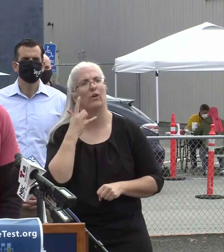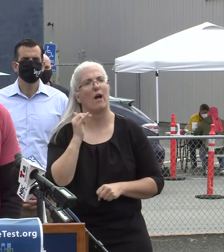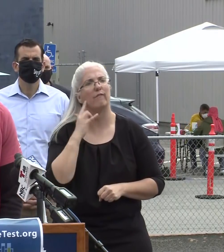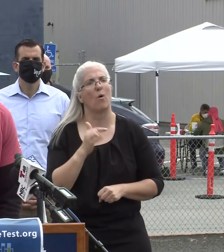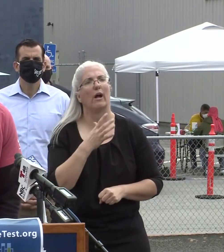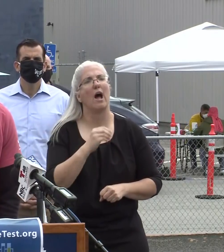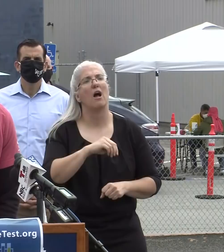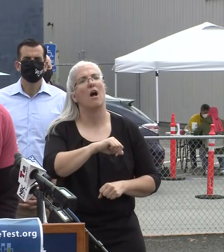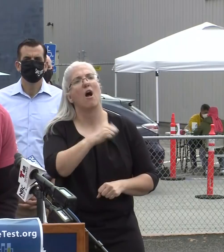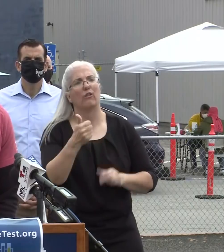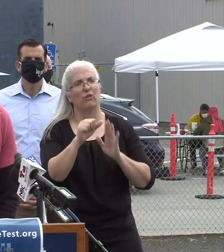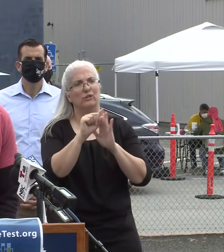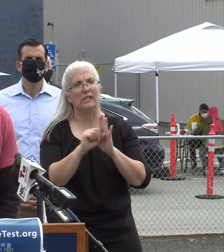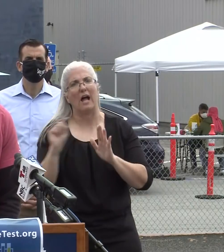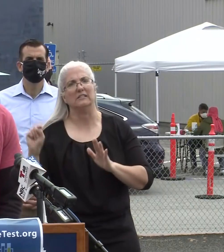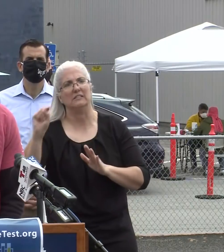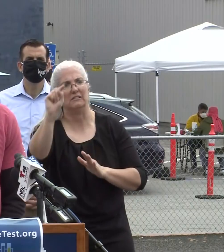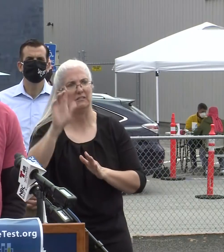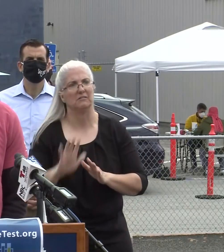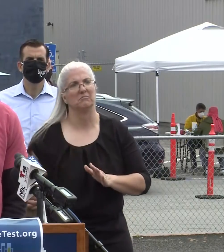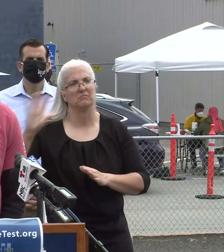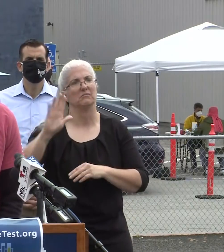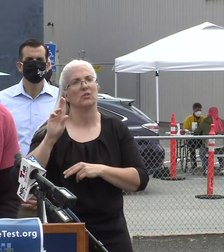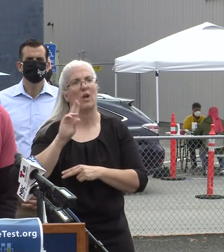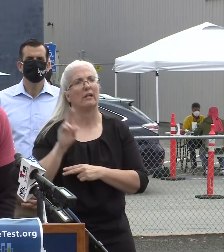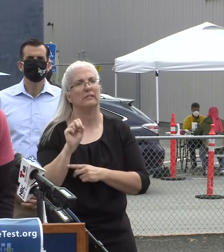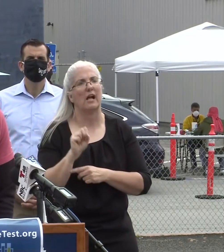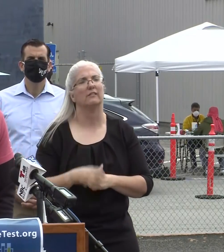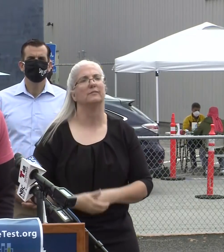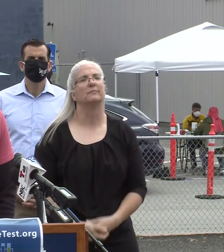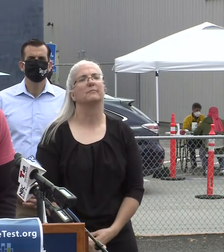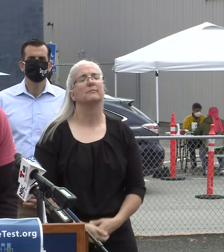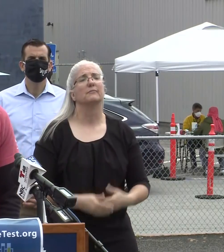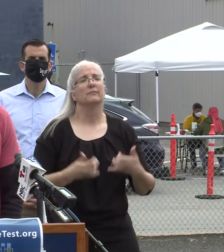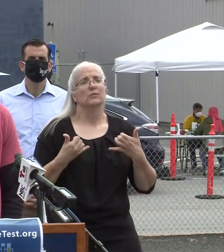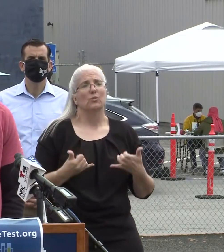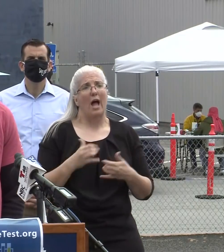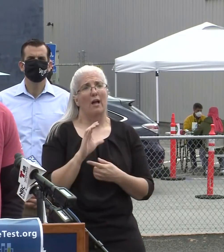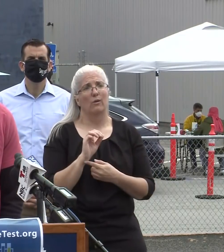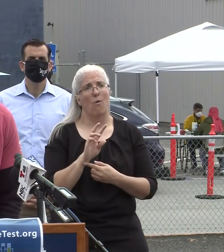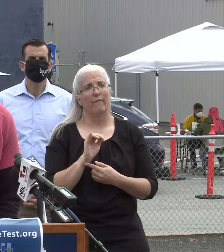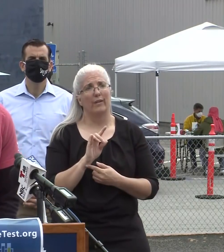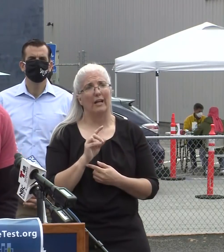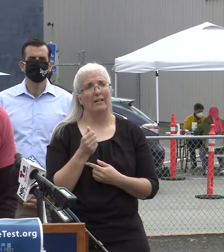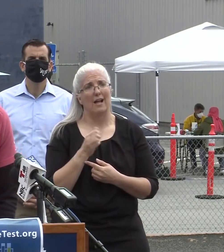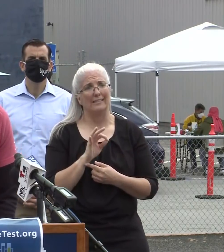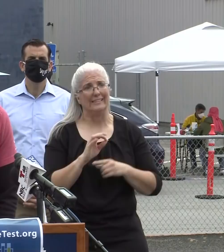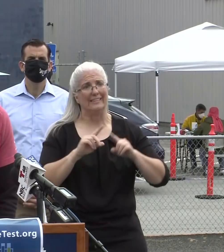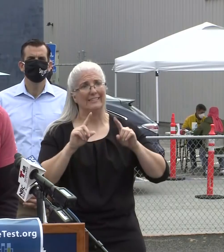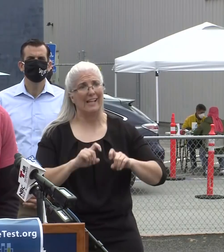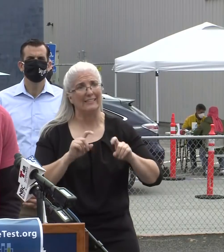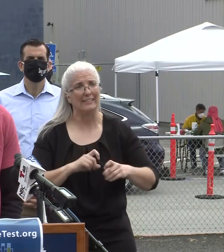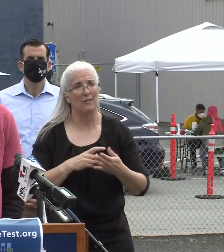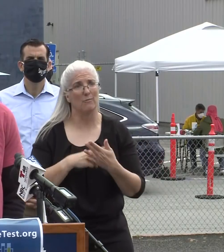country. To date, the baseline COVID-19 testing program has completed over more than